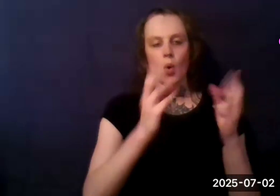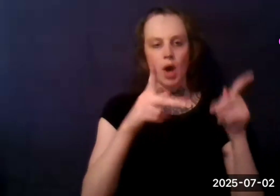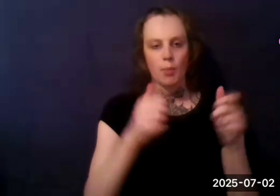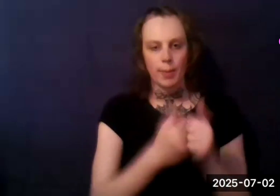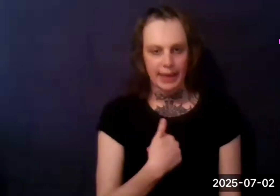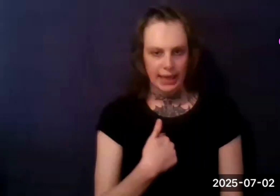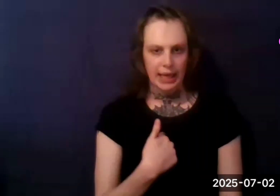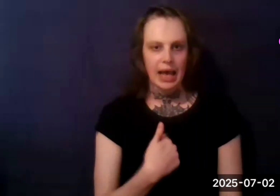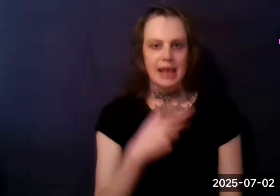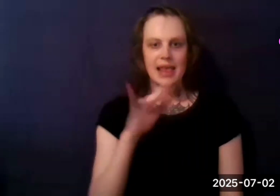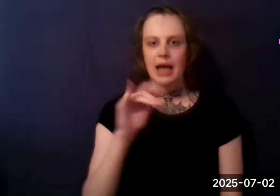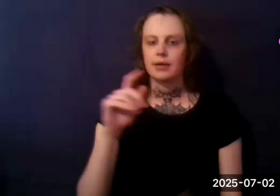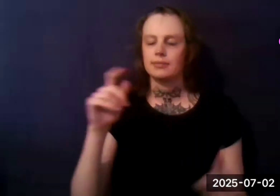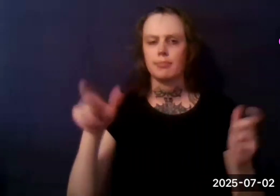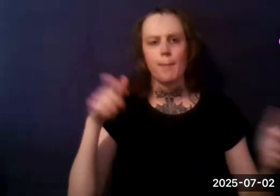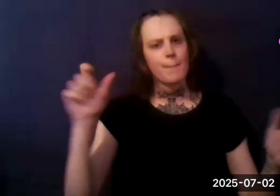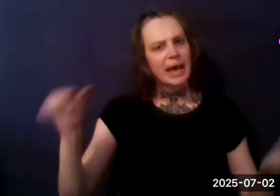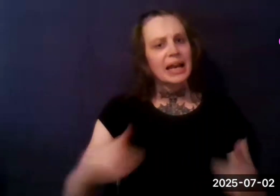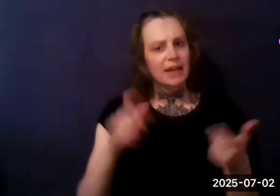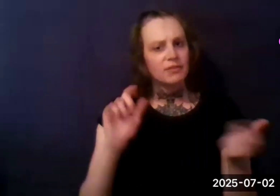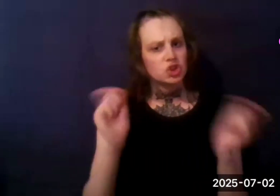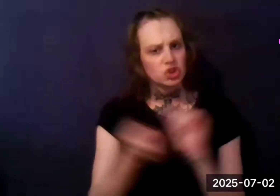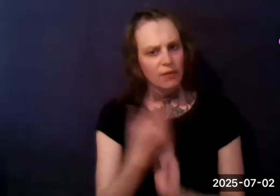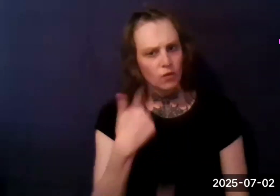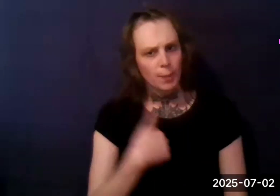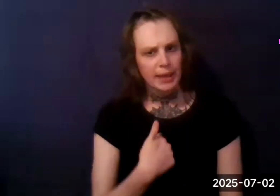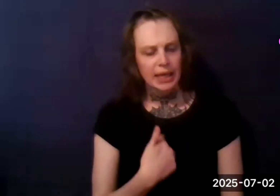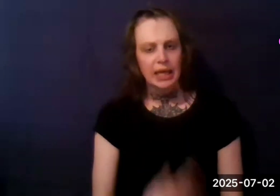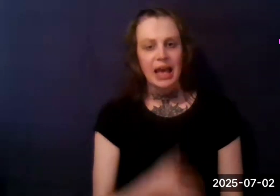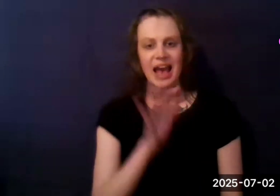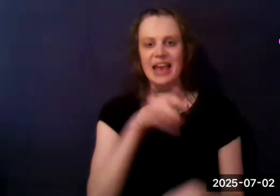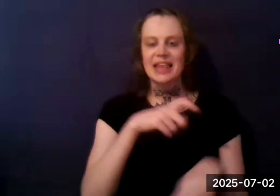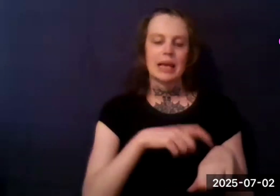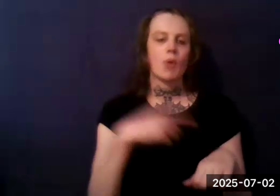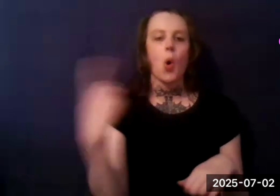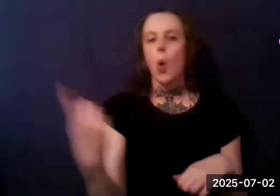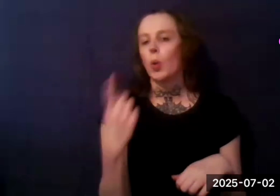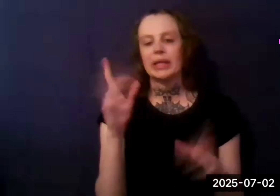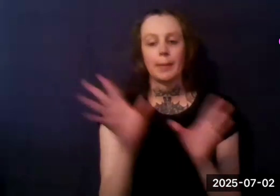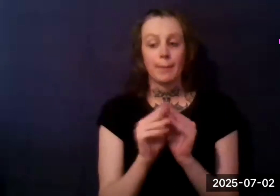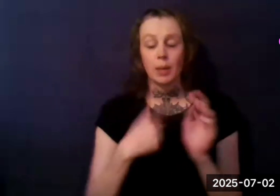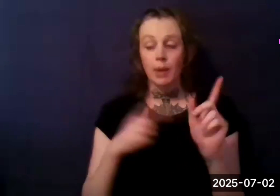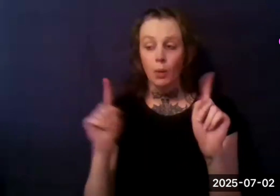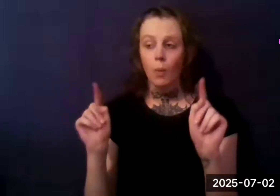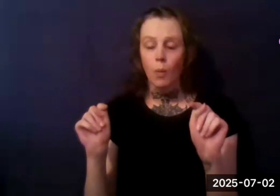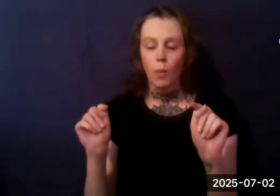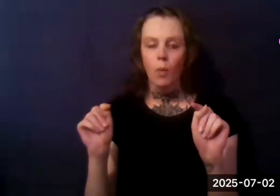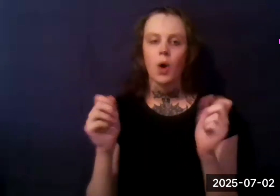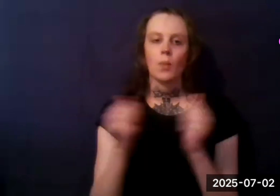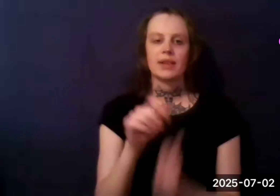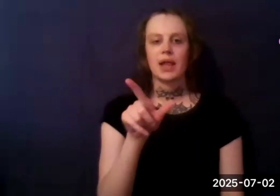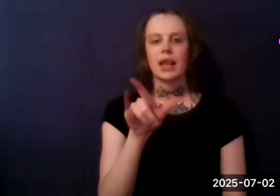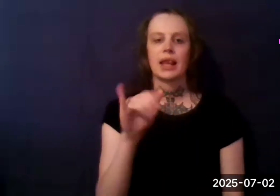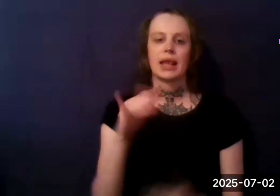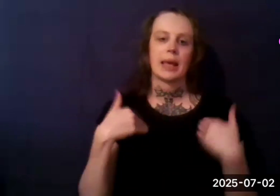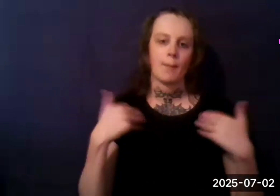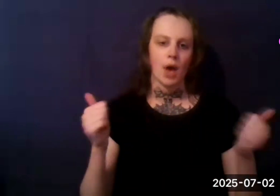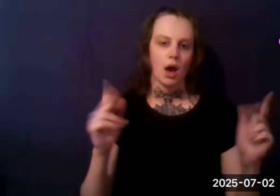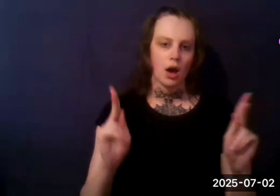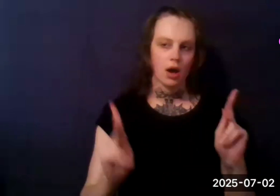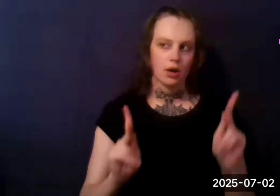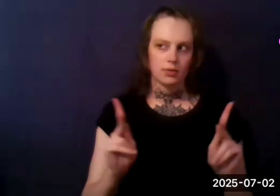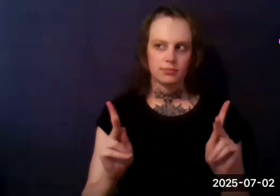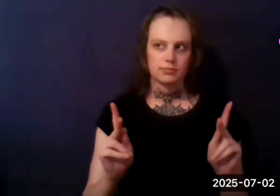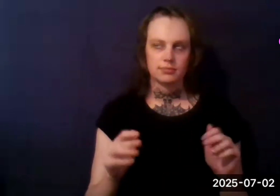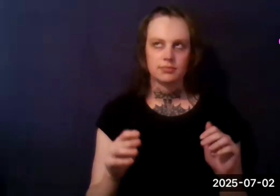me. And I was very much in that like, oh, the only meetings I'm going to are the LICYPAA meetings. And I've recently like